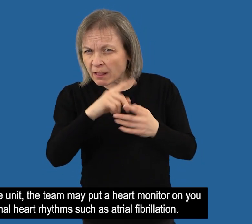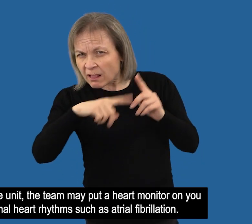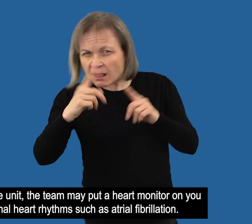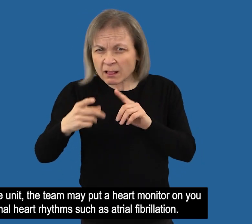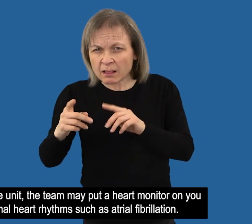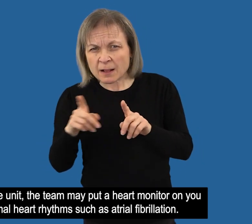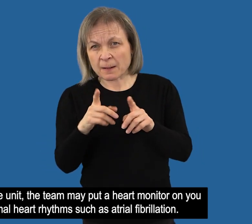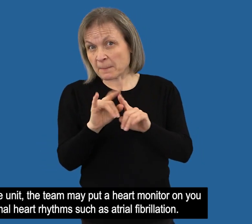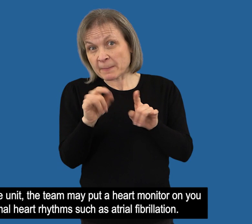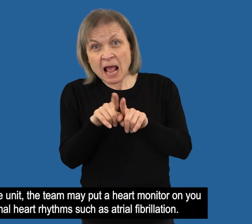fibrillation.